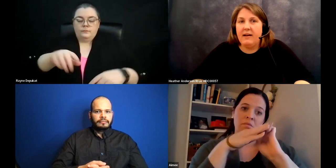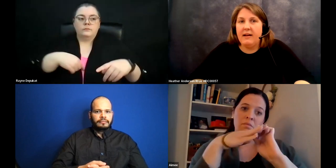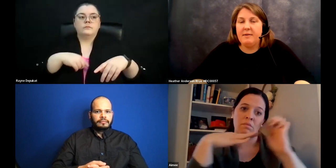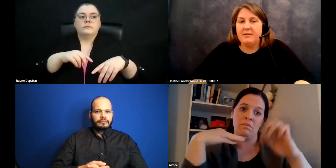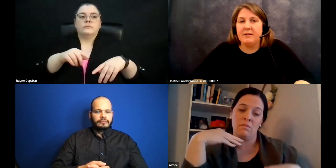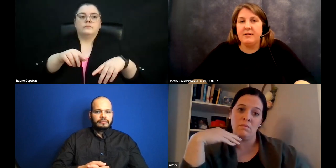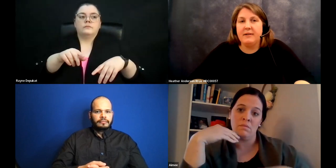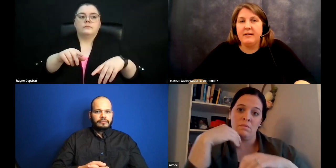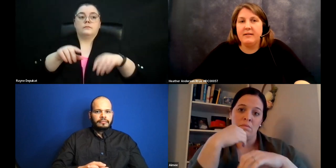Amy, I just want to clarify.